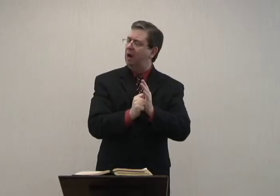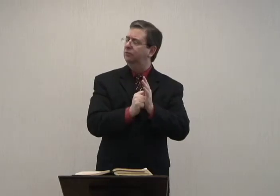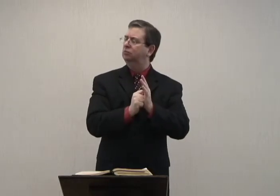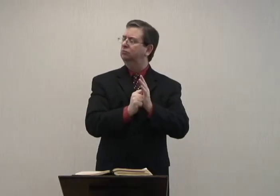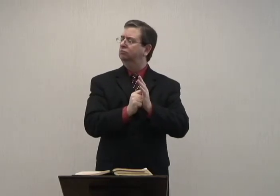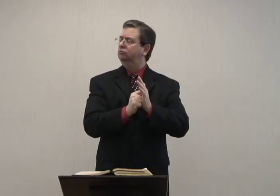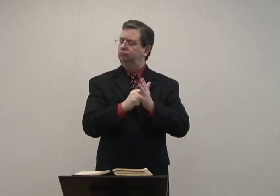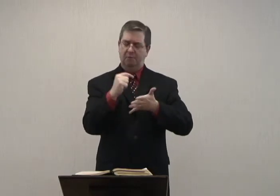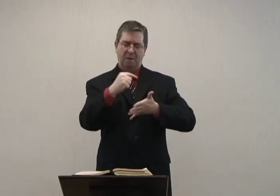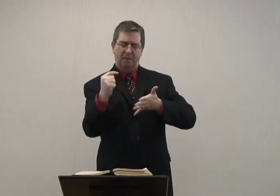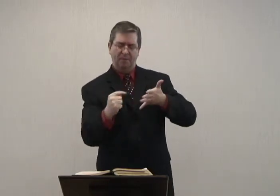I would teach the Old Testament.